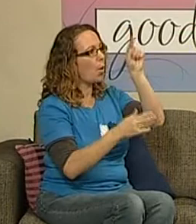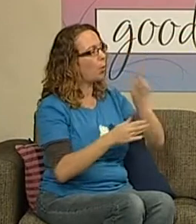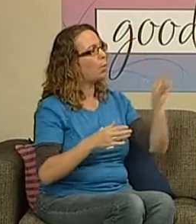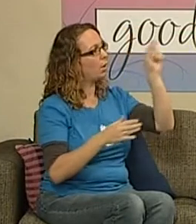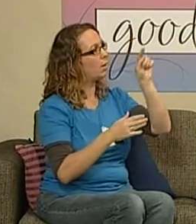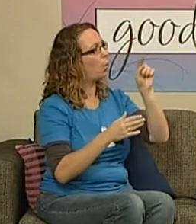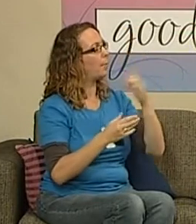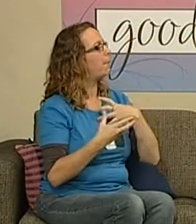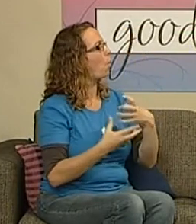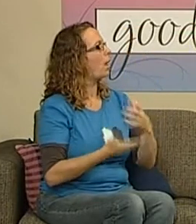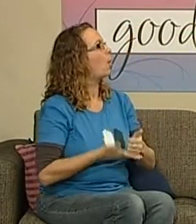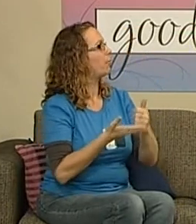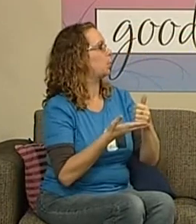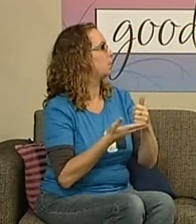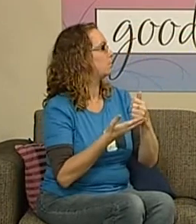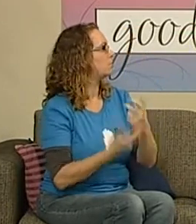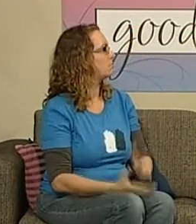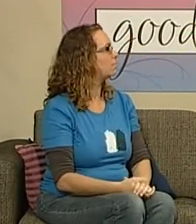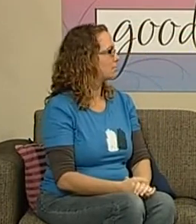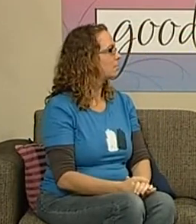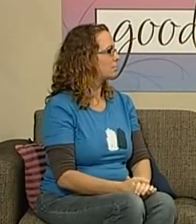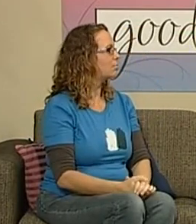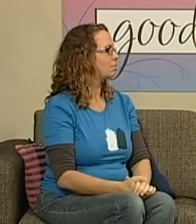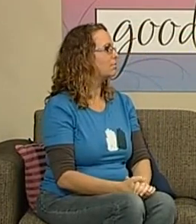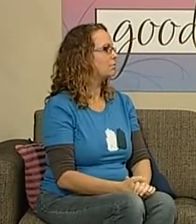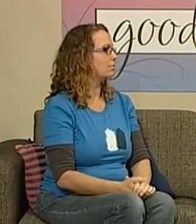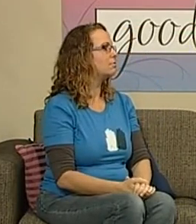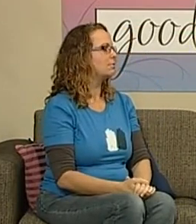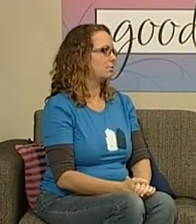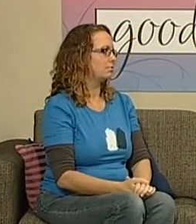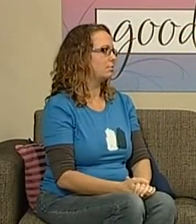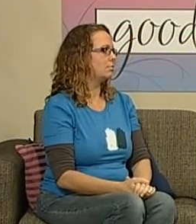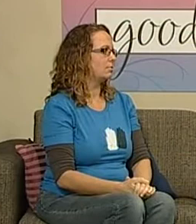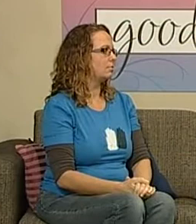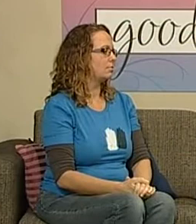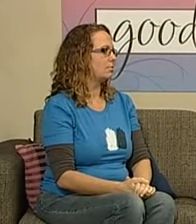and things like that, and that's a good way of kind of just helping the communication, making sure everything's understood well.